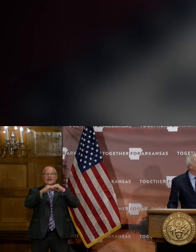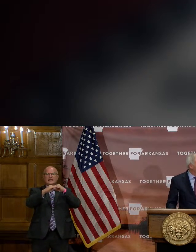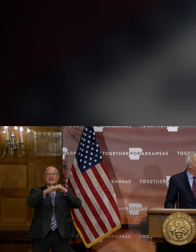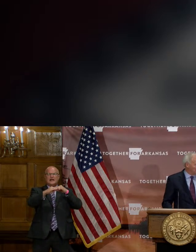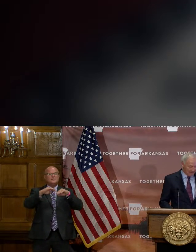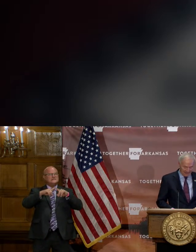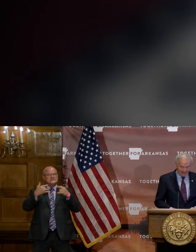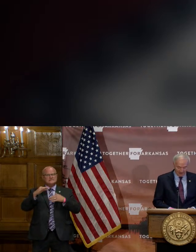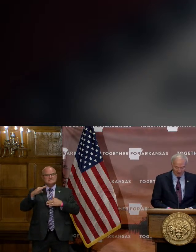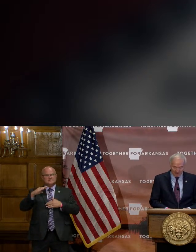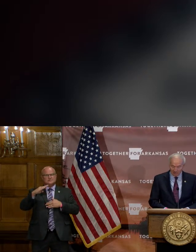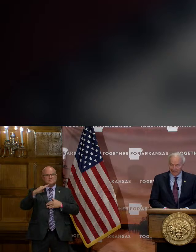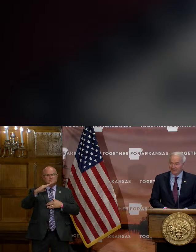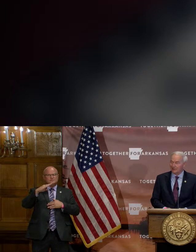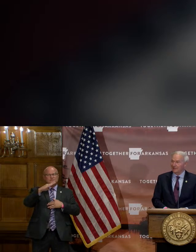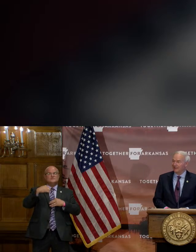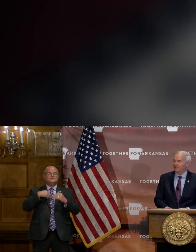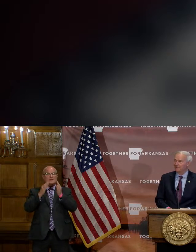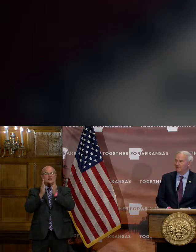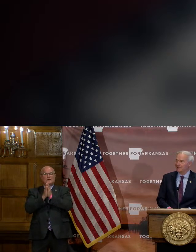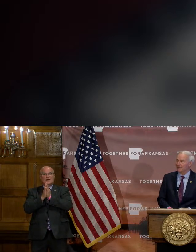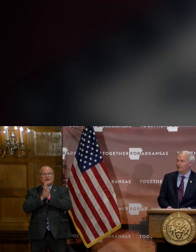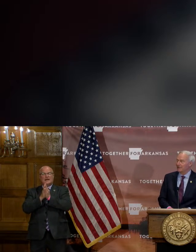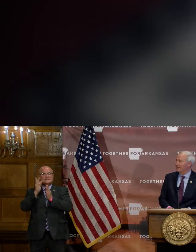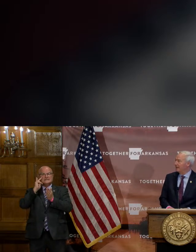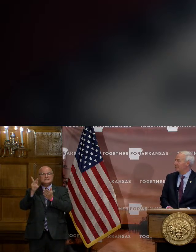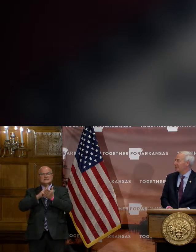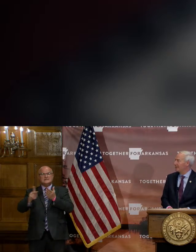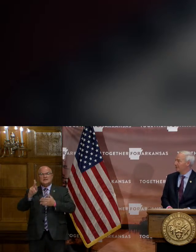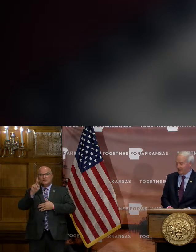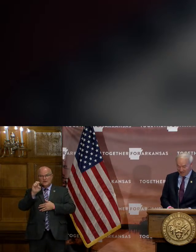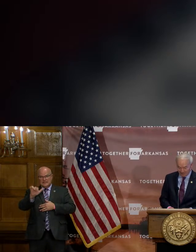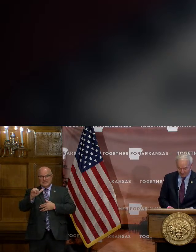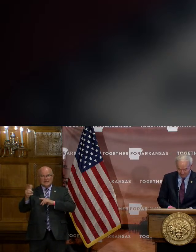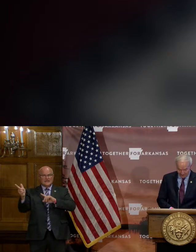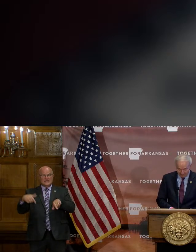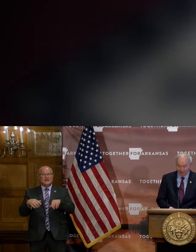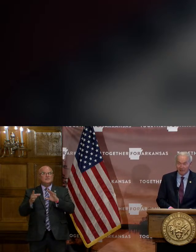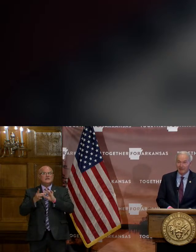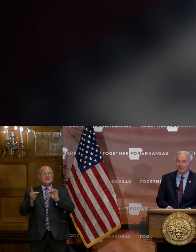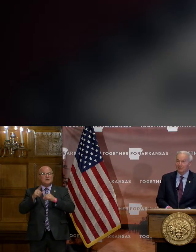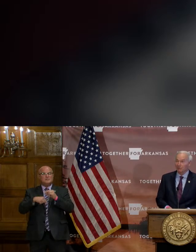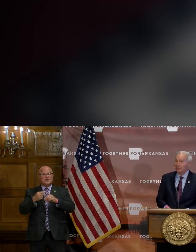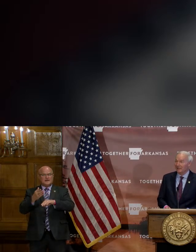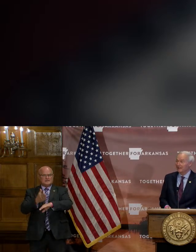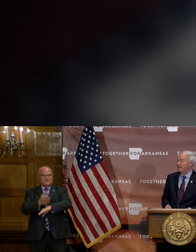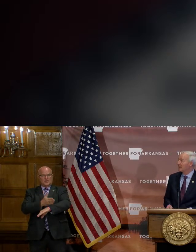still edging up. And so I'm going to ask Secretary Key to come and comment on the